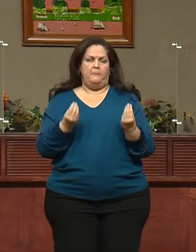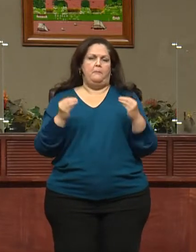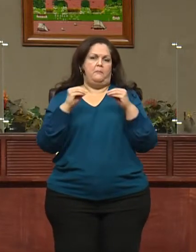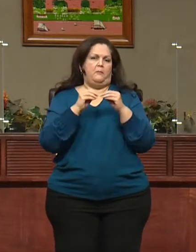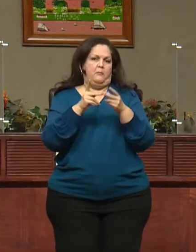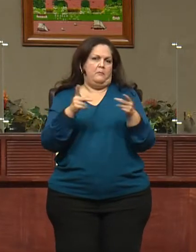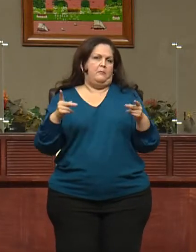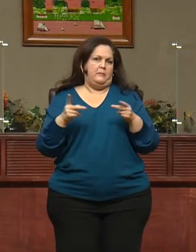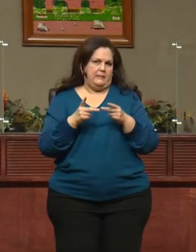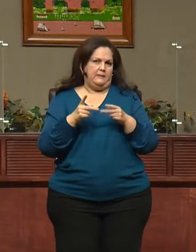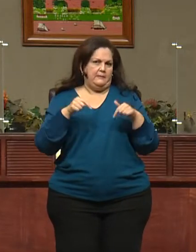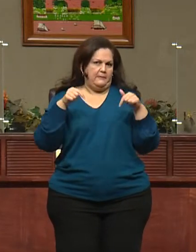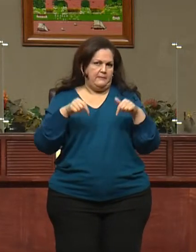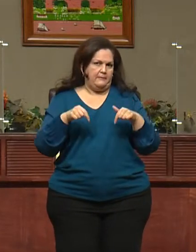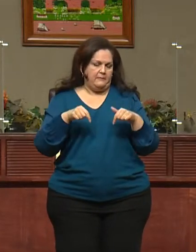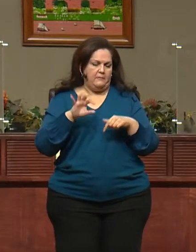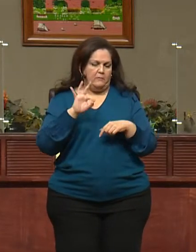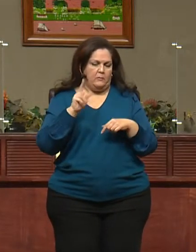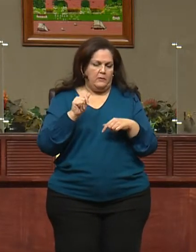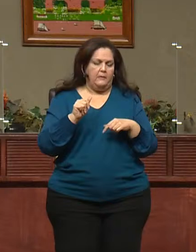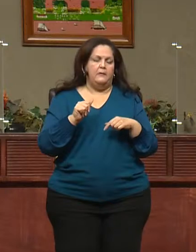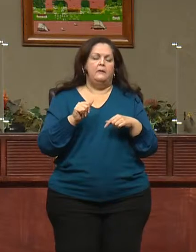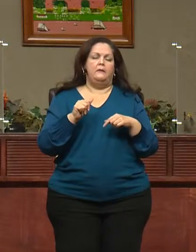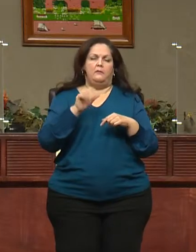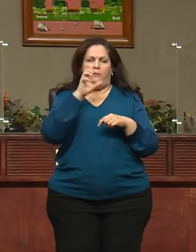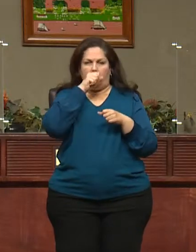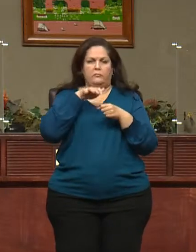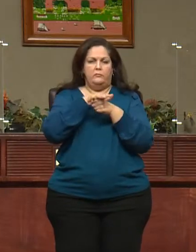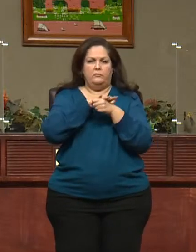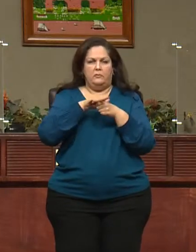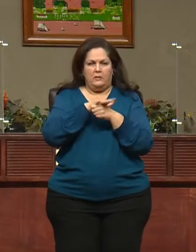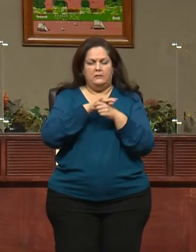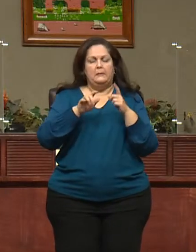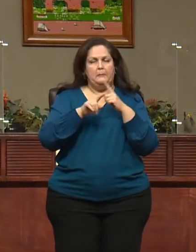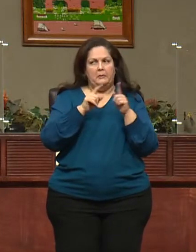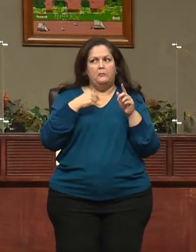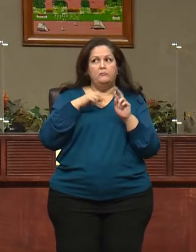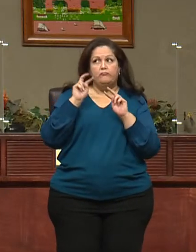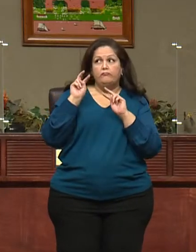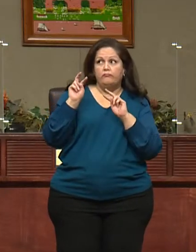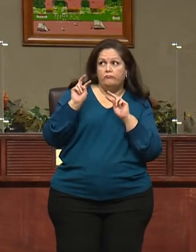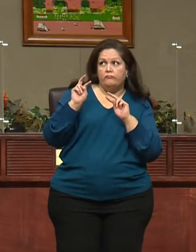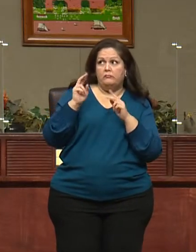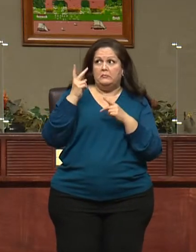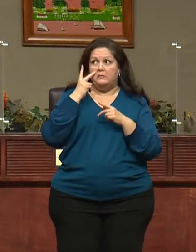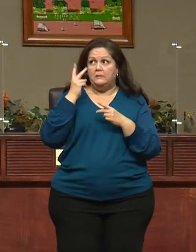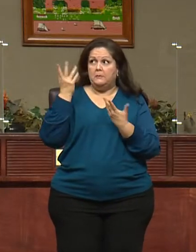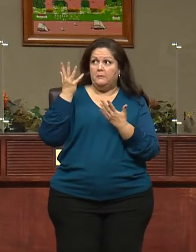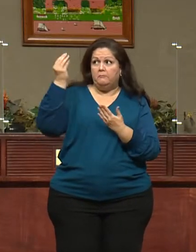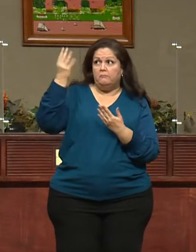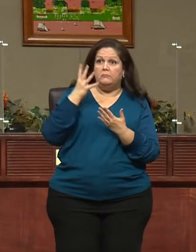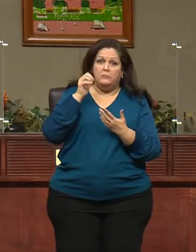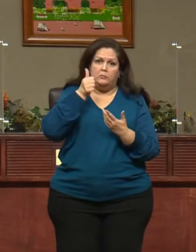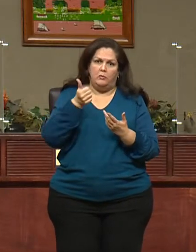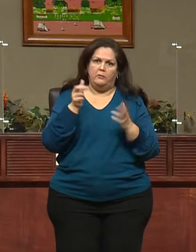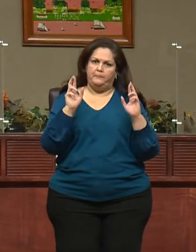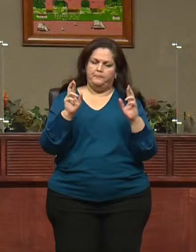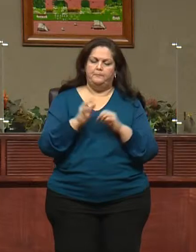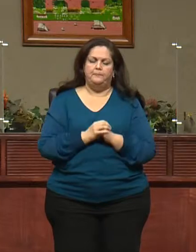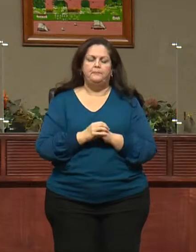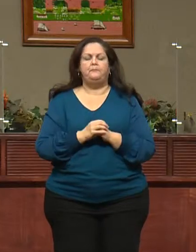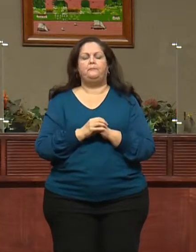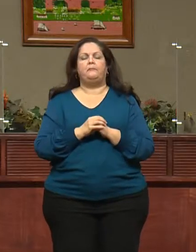our location, but we will wait on announcements coming as soon as tomorrow. Since the start